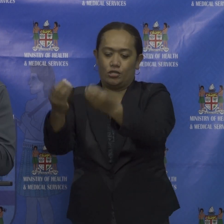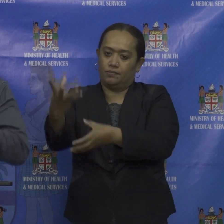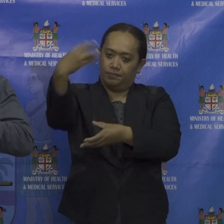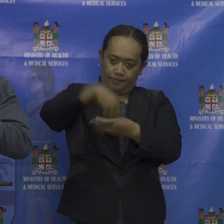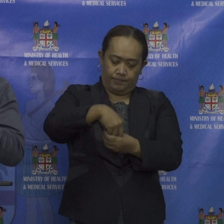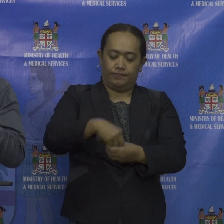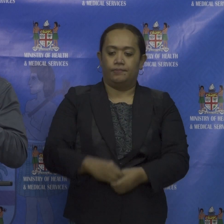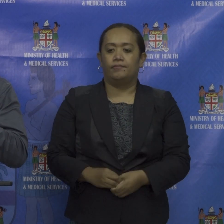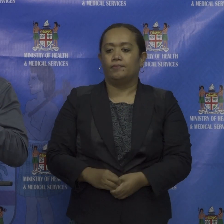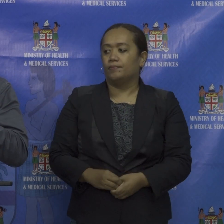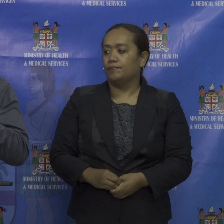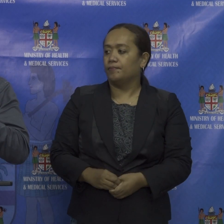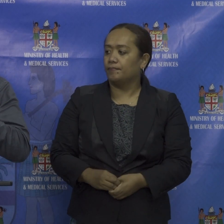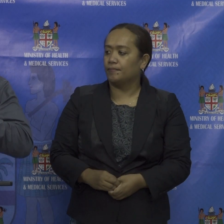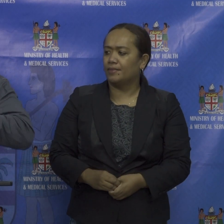we will have to